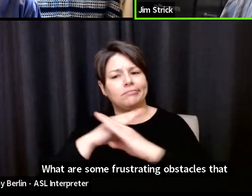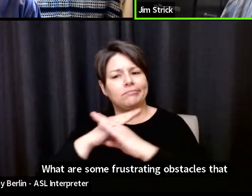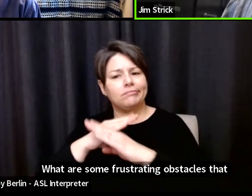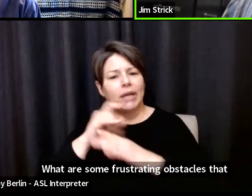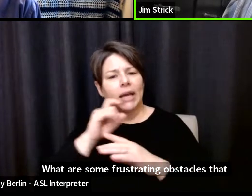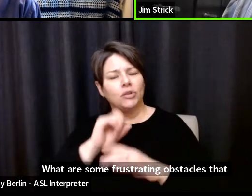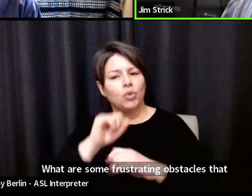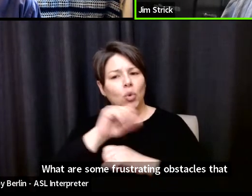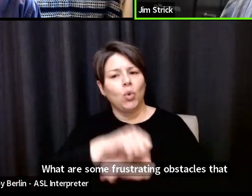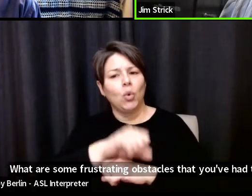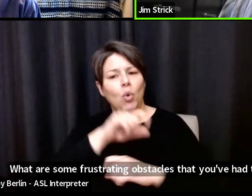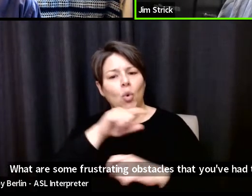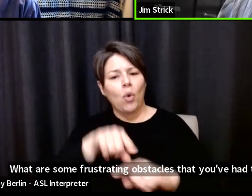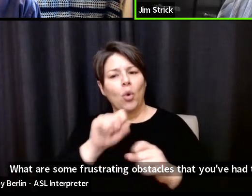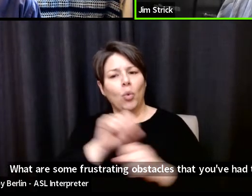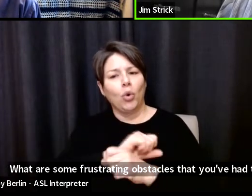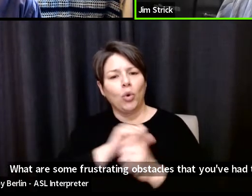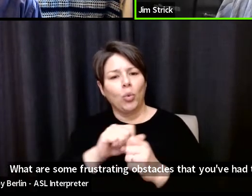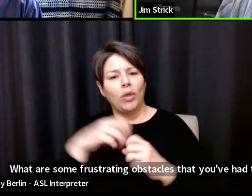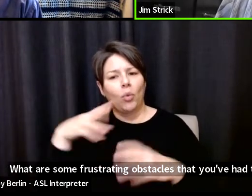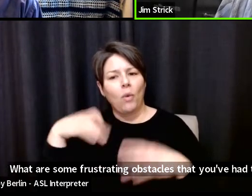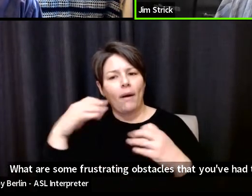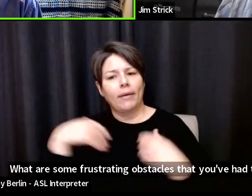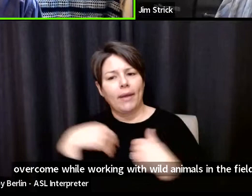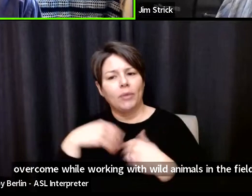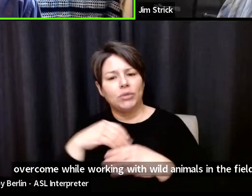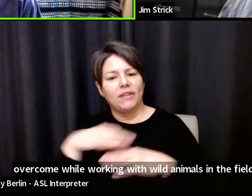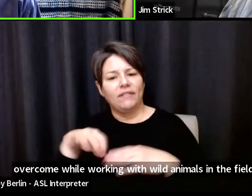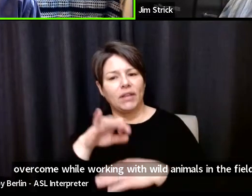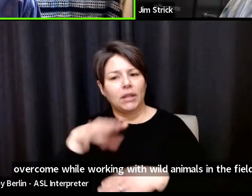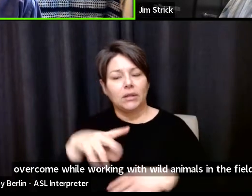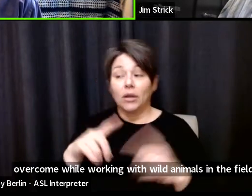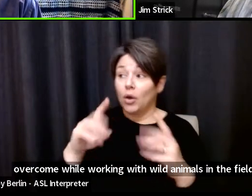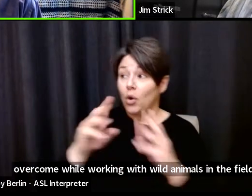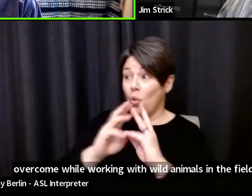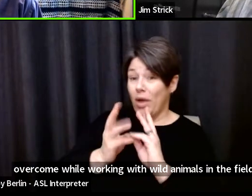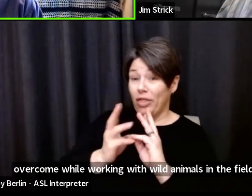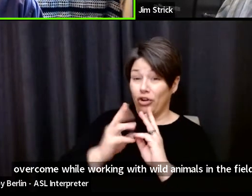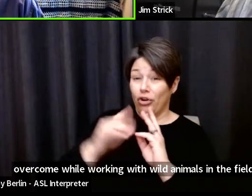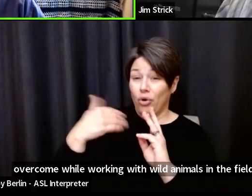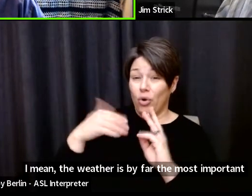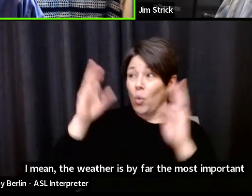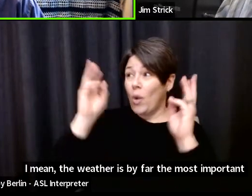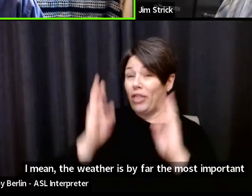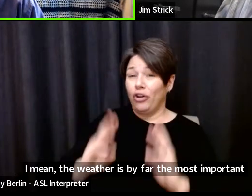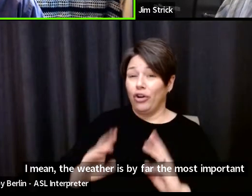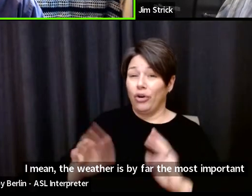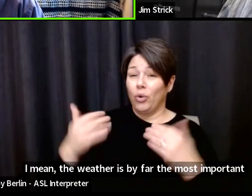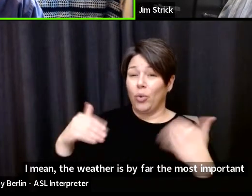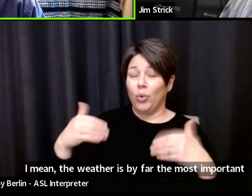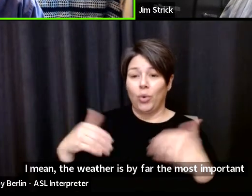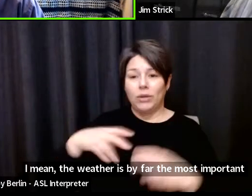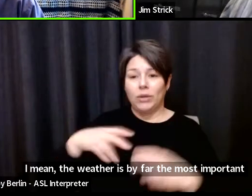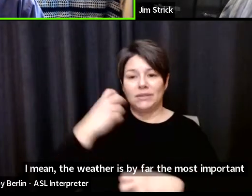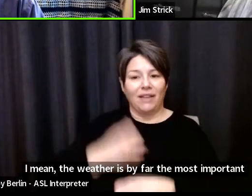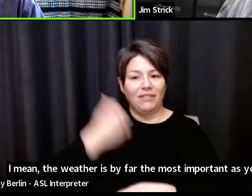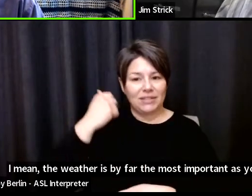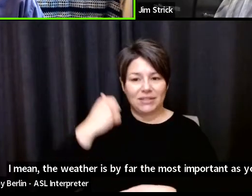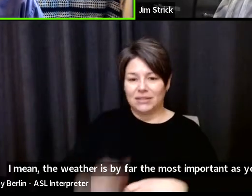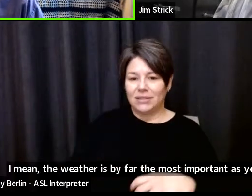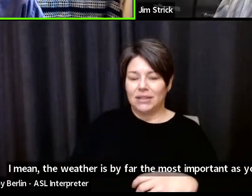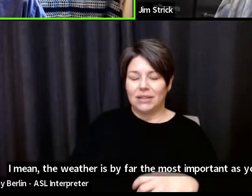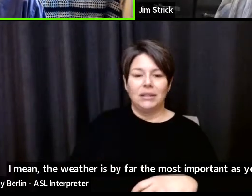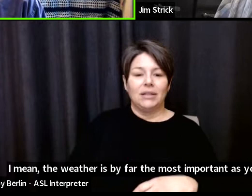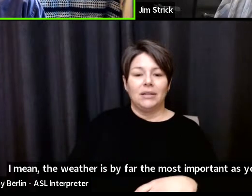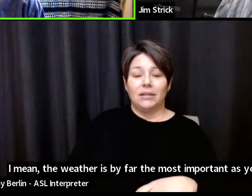while working with wild animals in the field? I mean, the weather is by far the most important. As I mean, it's ironic that we're